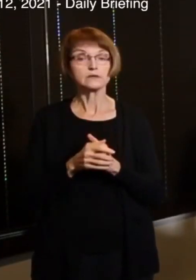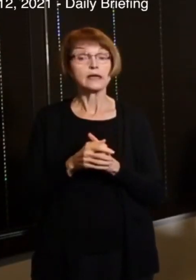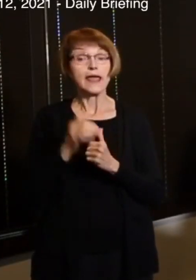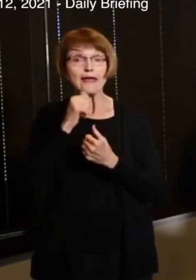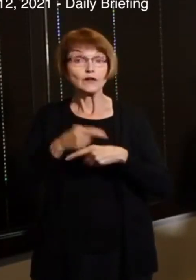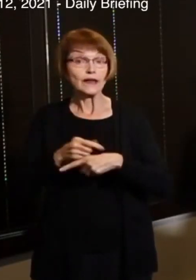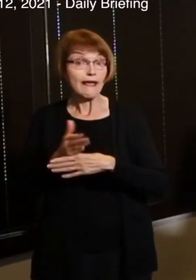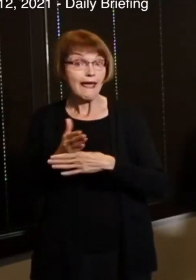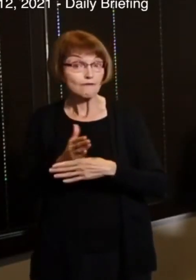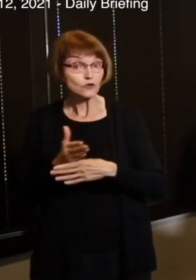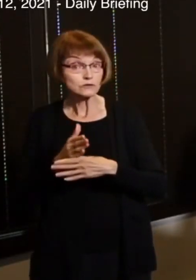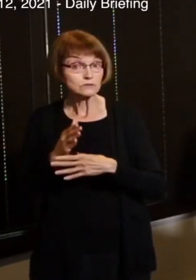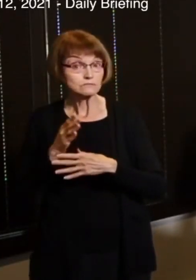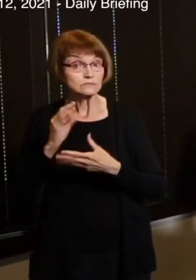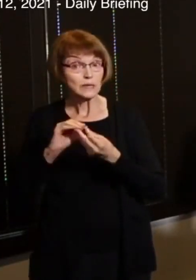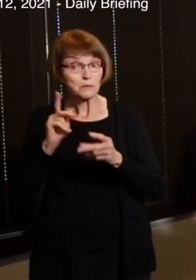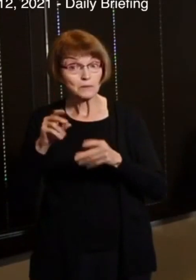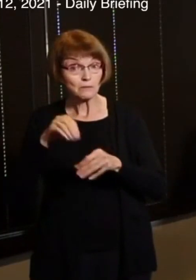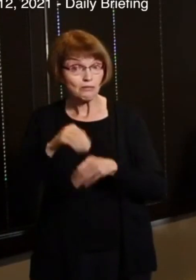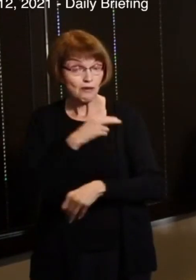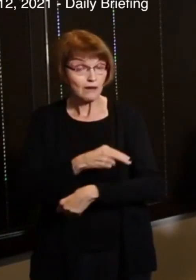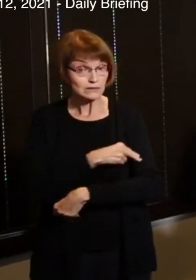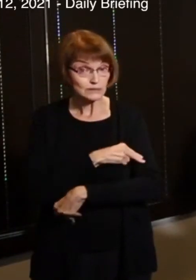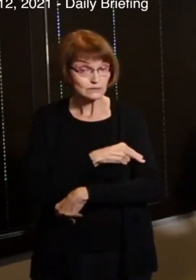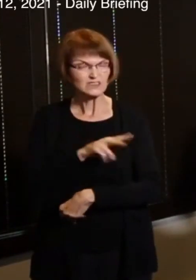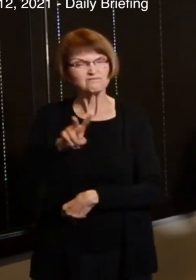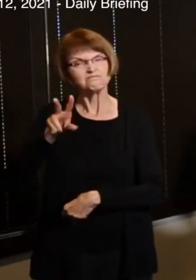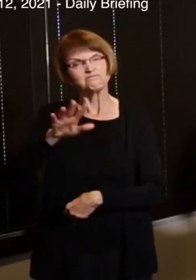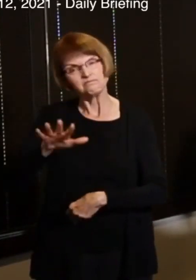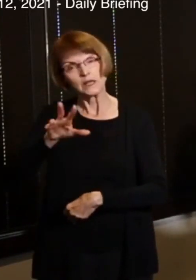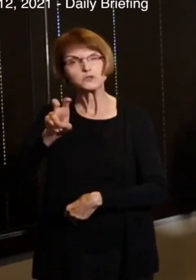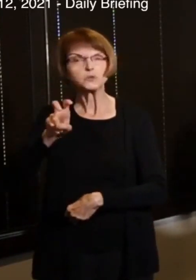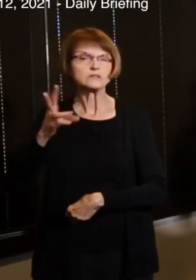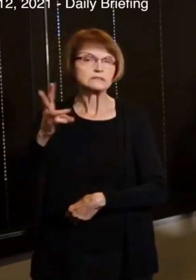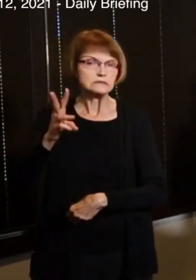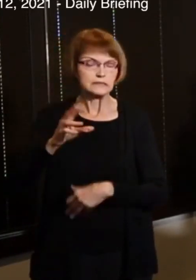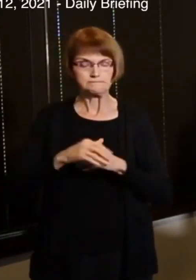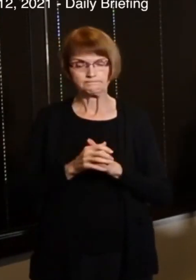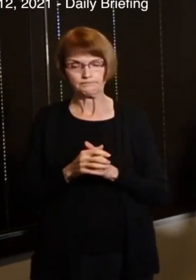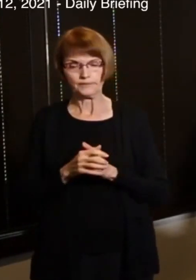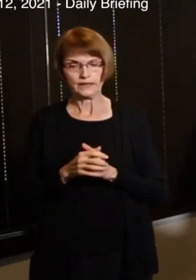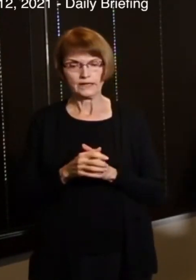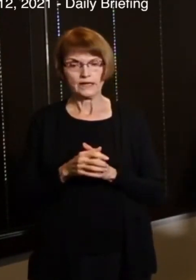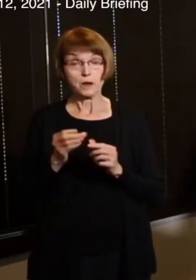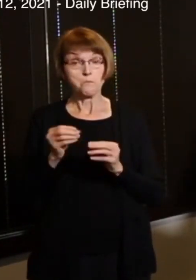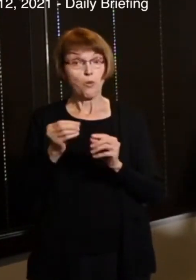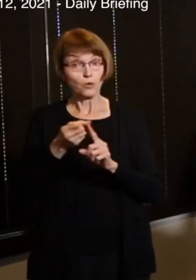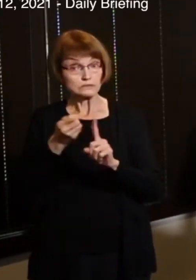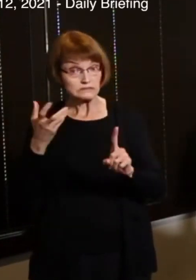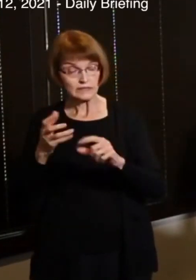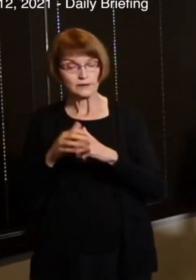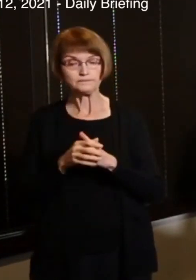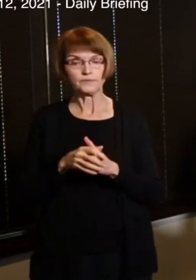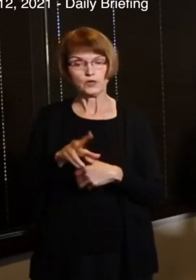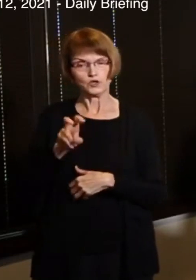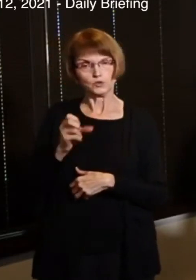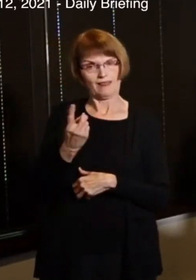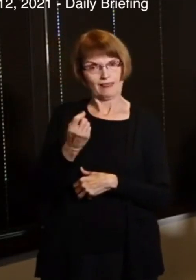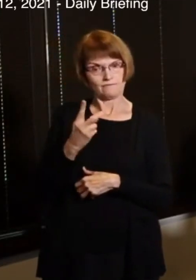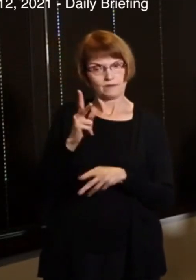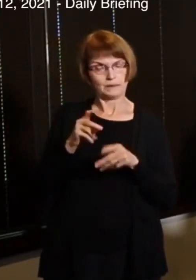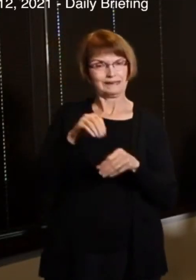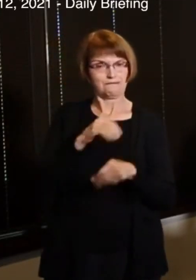now is around 216. A little bit more detail on our numbers. So as I mentioned,